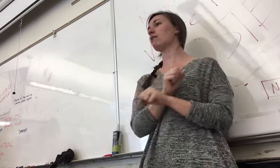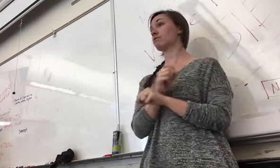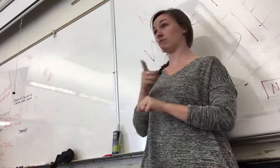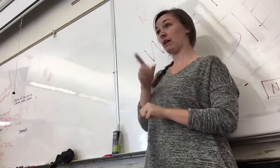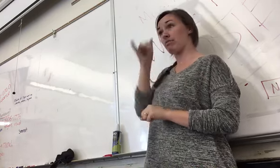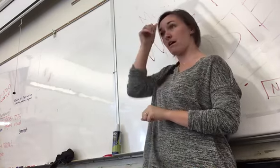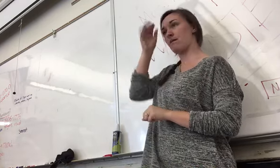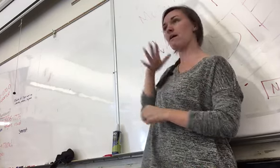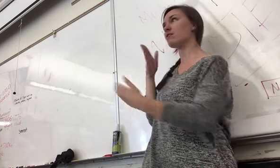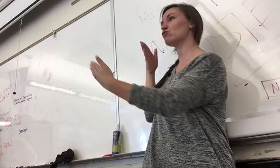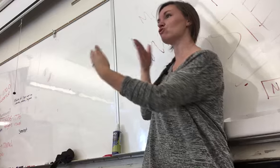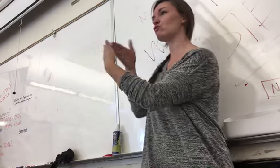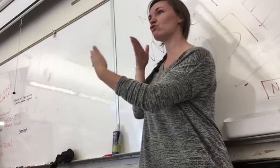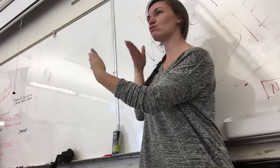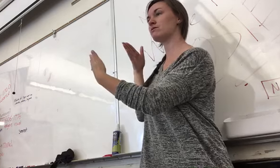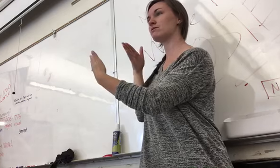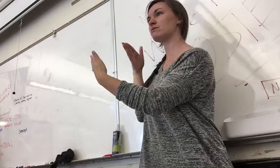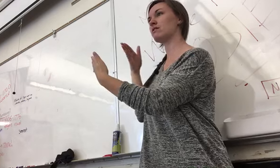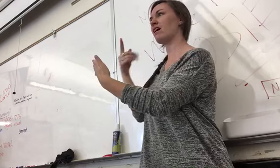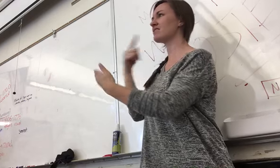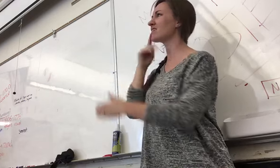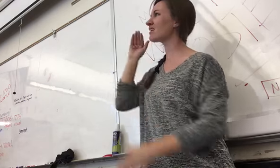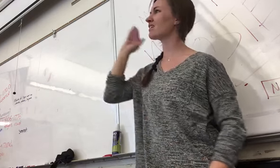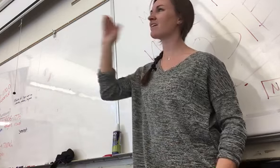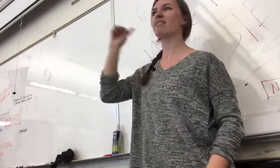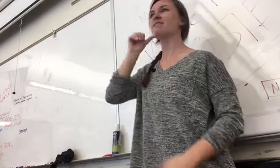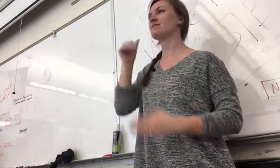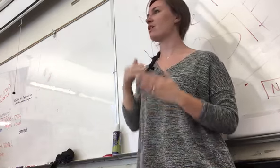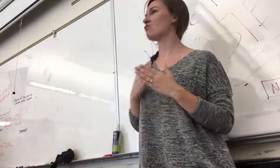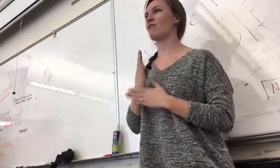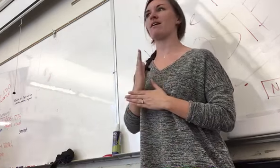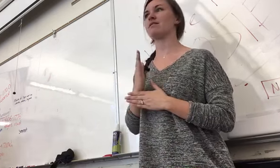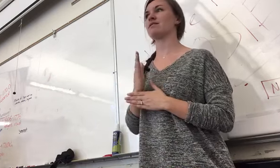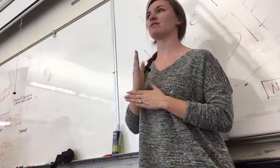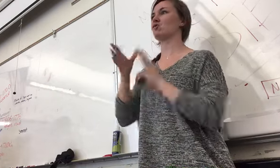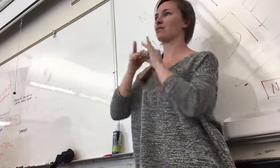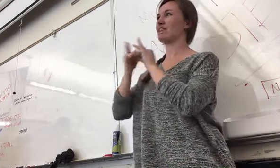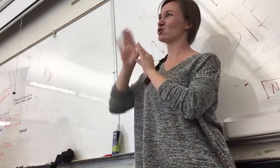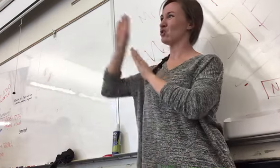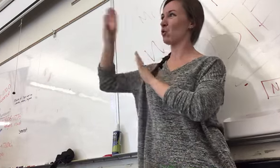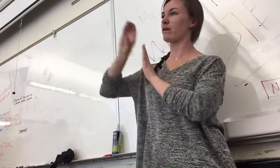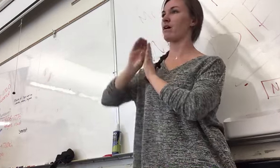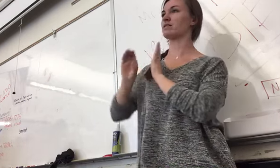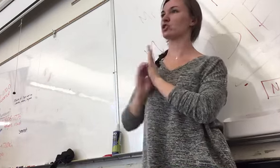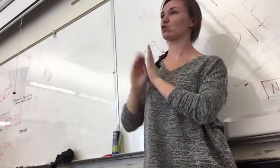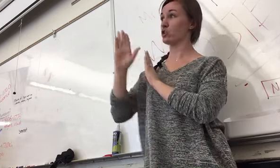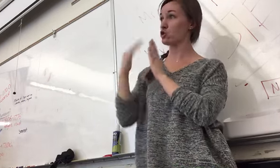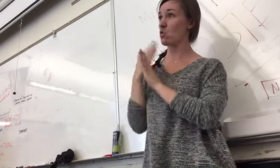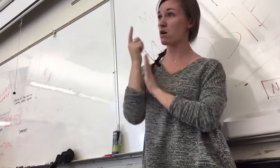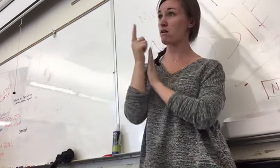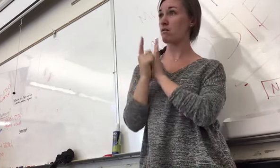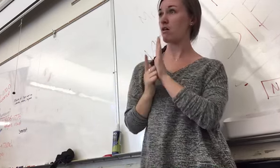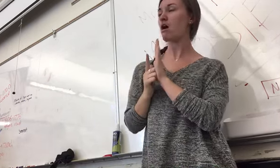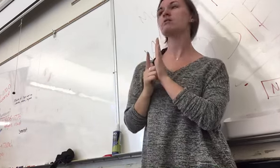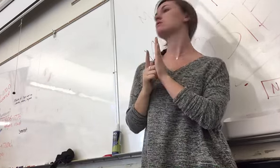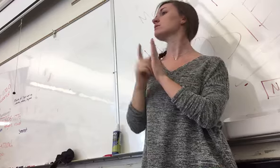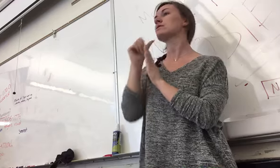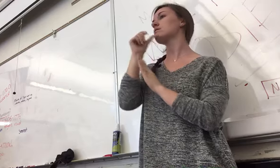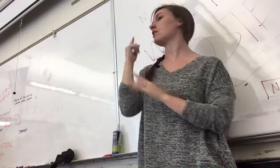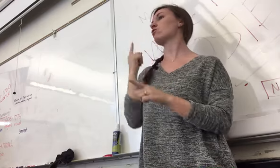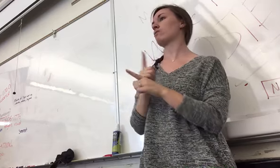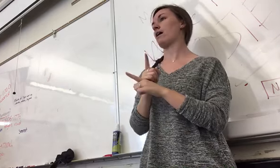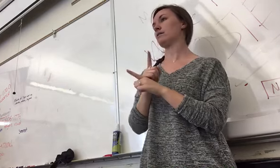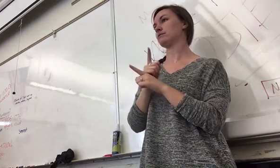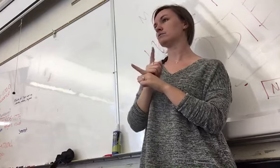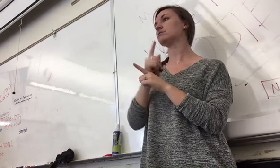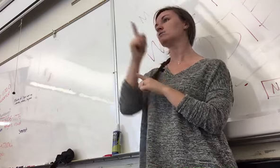and it's confirmed that it is unconstitutional from their constitution to have slavery. It ends slavery in the United States.